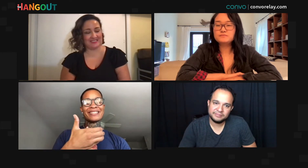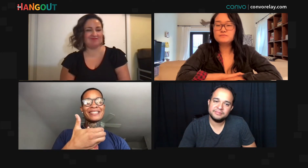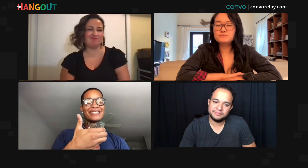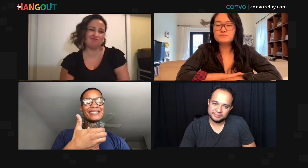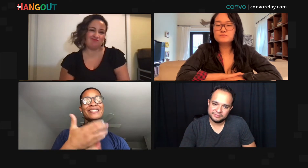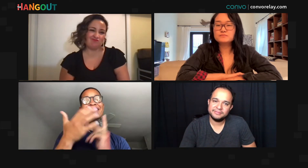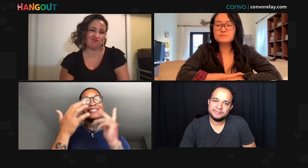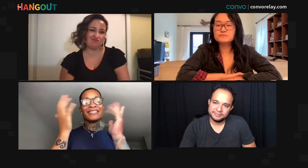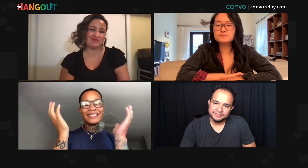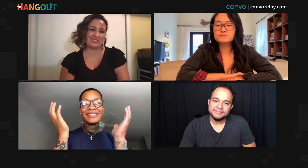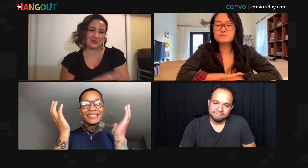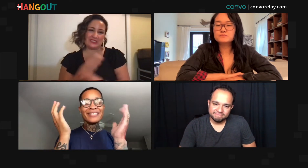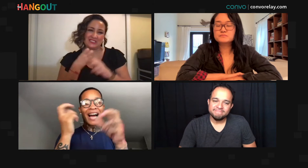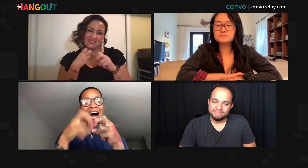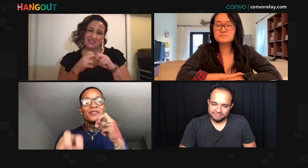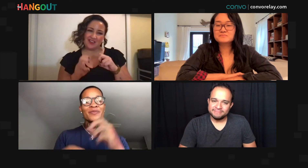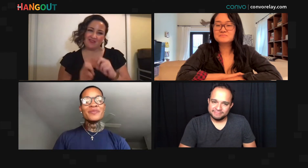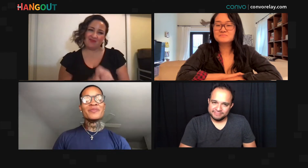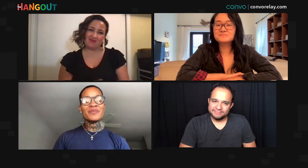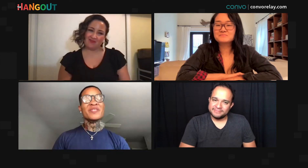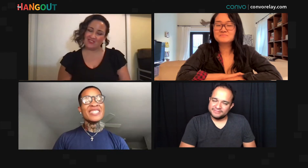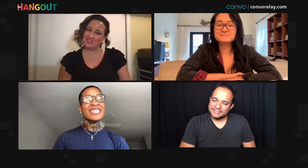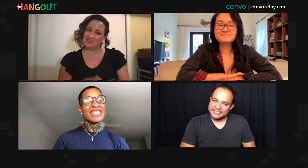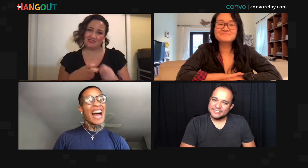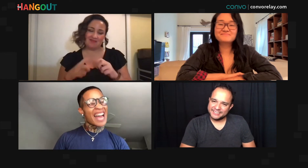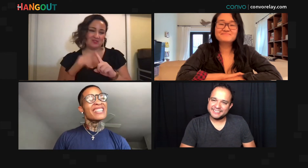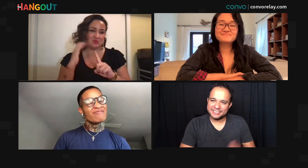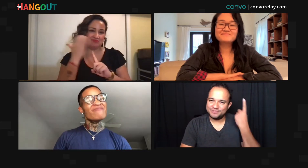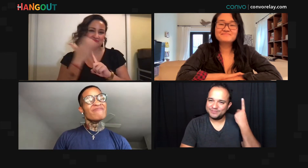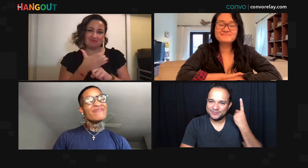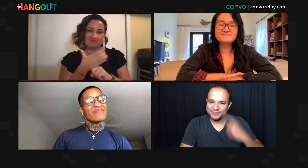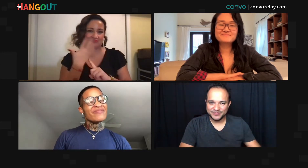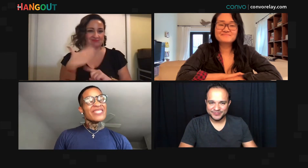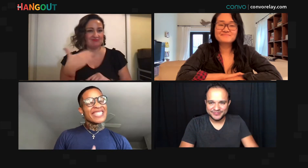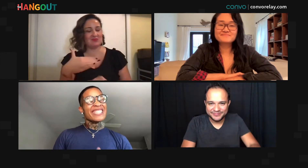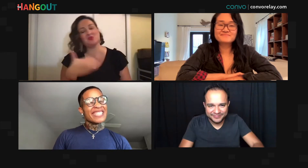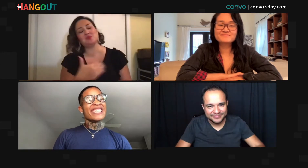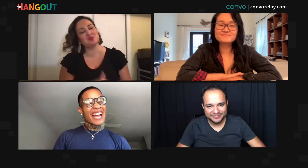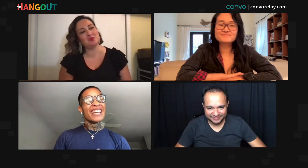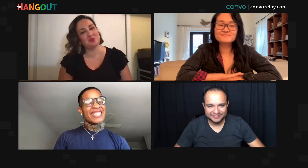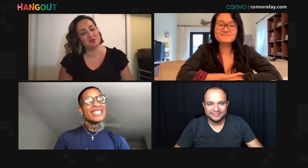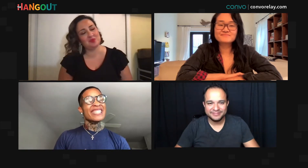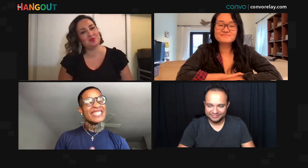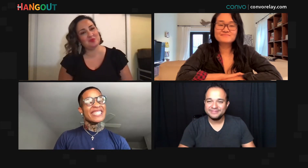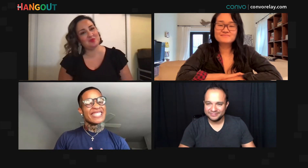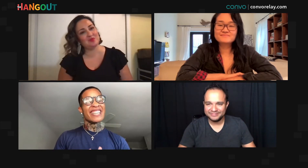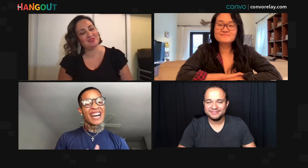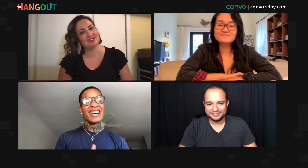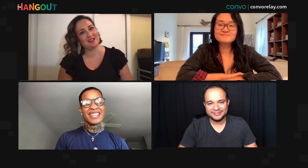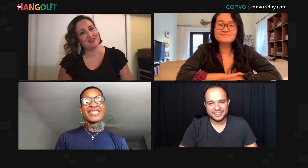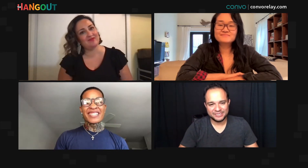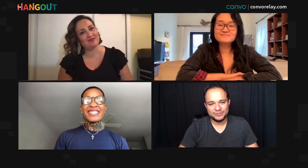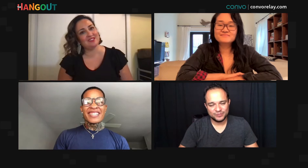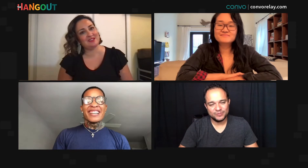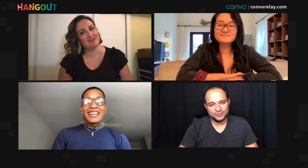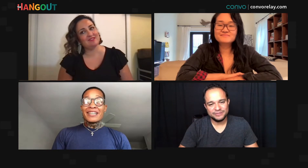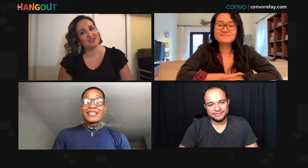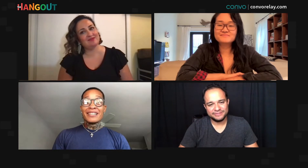with the foster family? And I did. So I had to really wear a mask the whole time and hide that piece of who I was. This is Melissa.